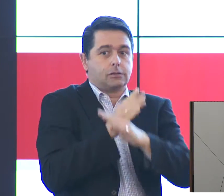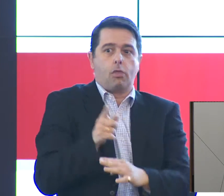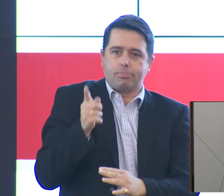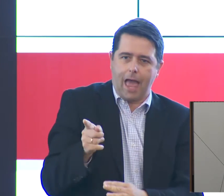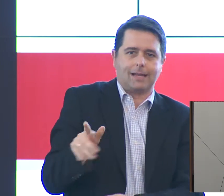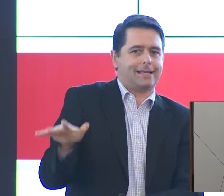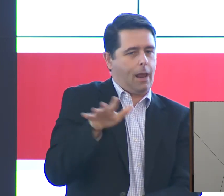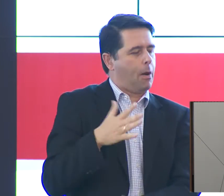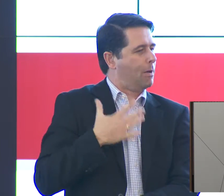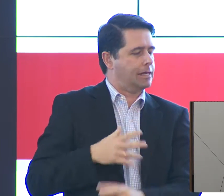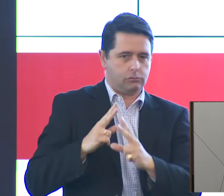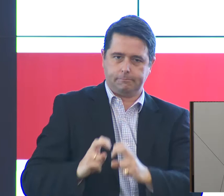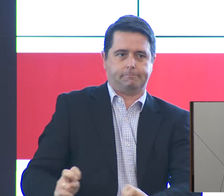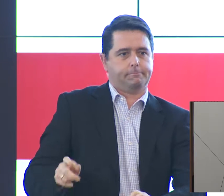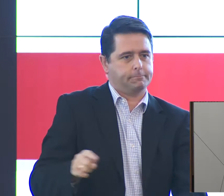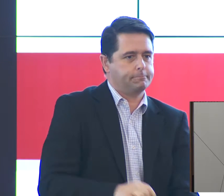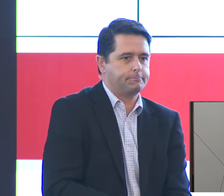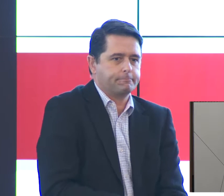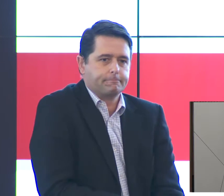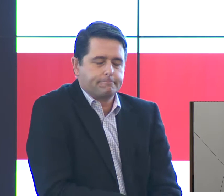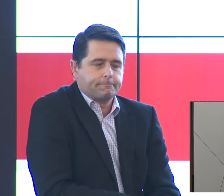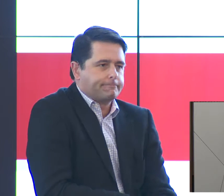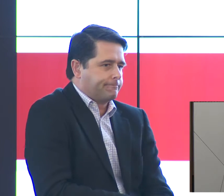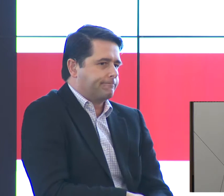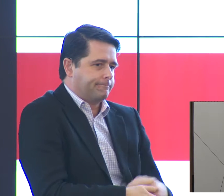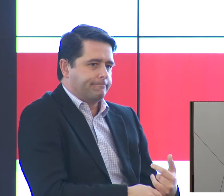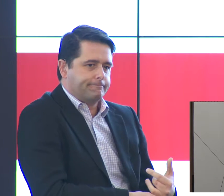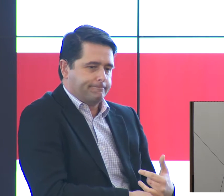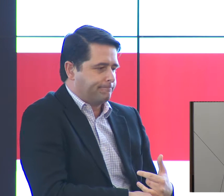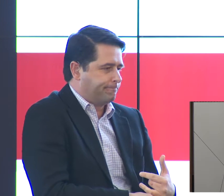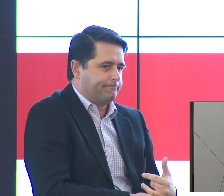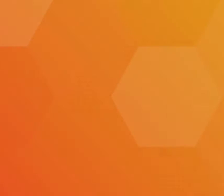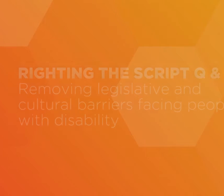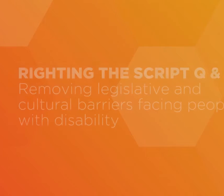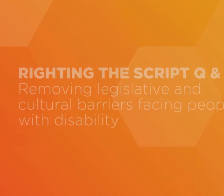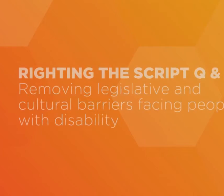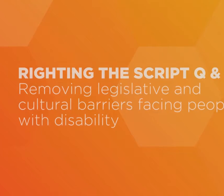limited, so there are barriers there systemically, and they're the areas we really need to look into further.